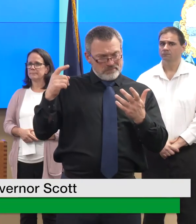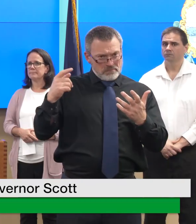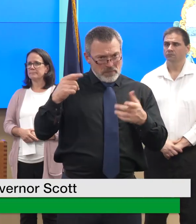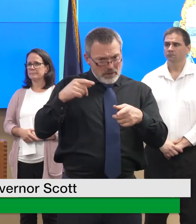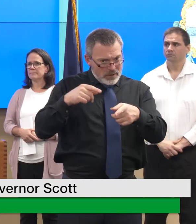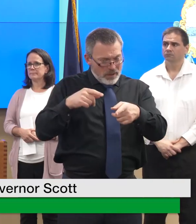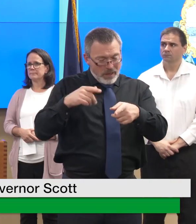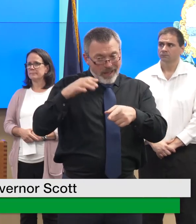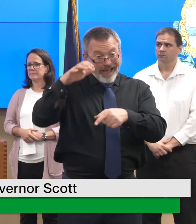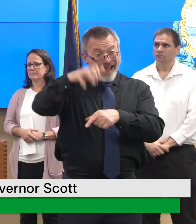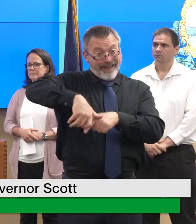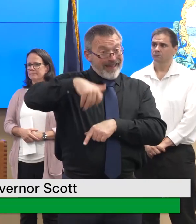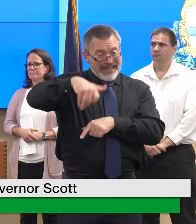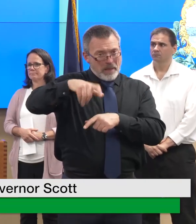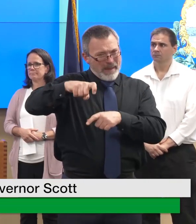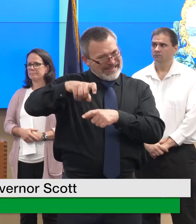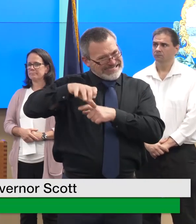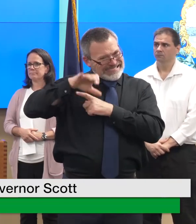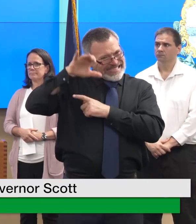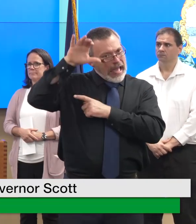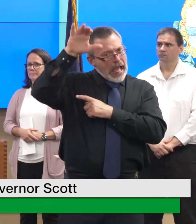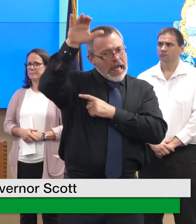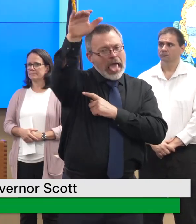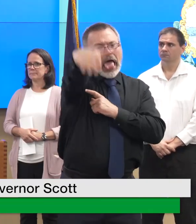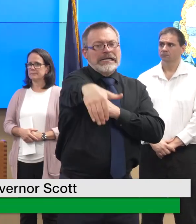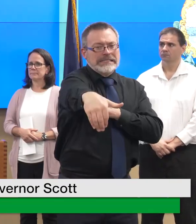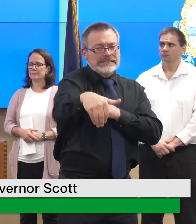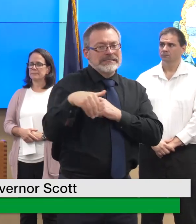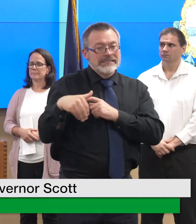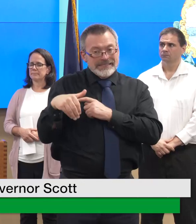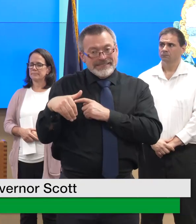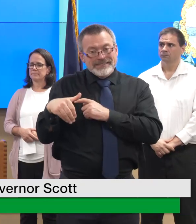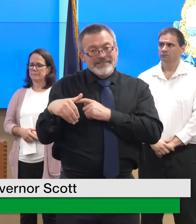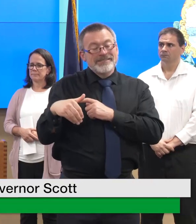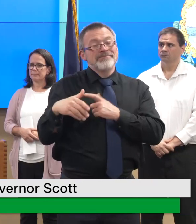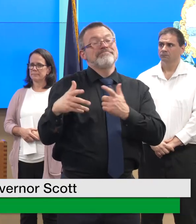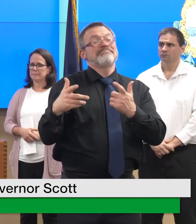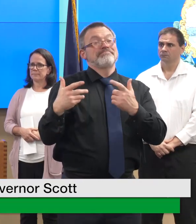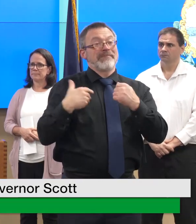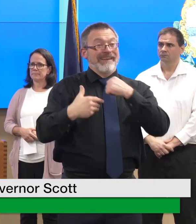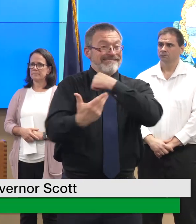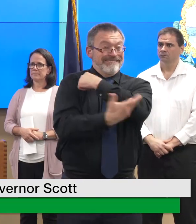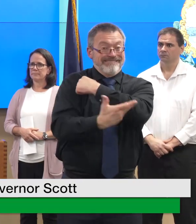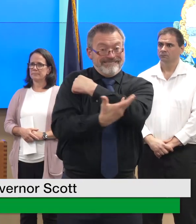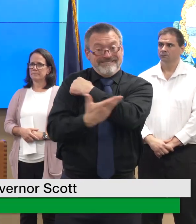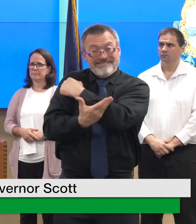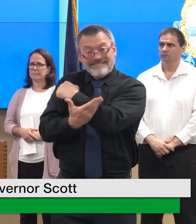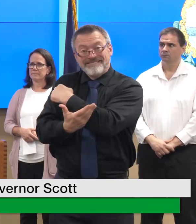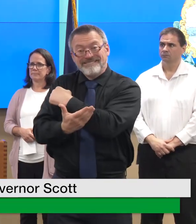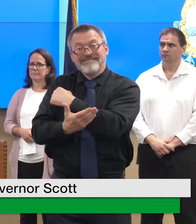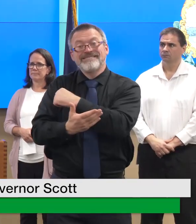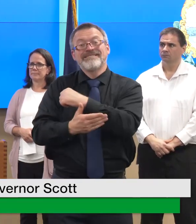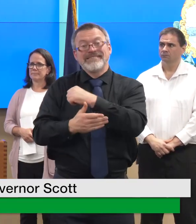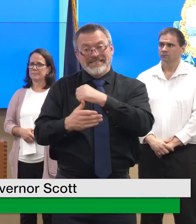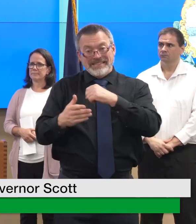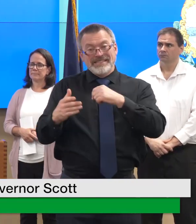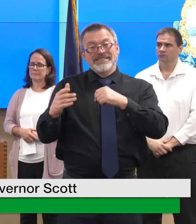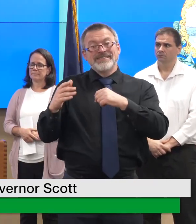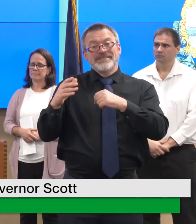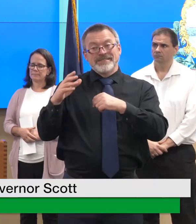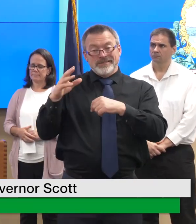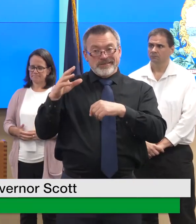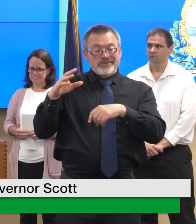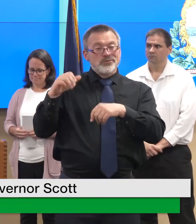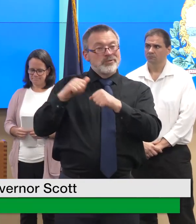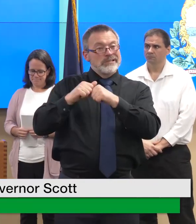could be a feller buncher from a logger could do. Some winching some out with skidders and so